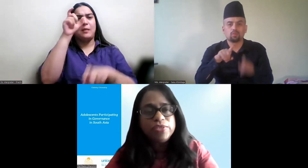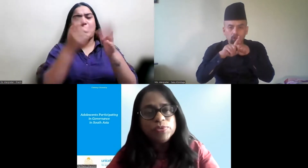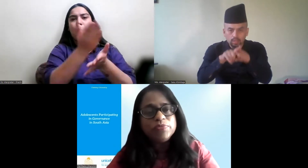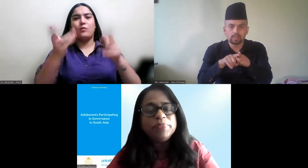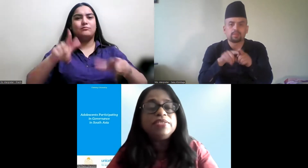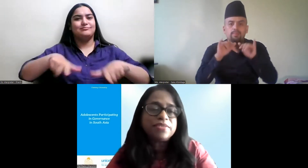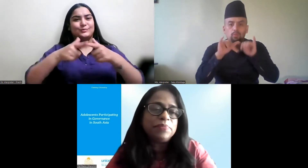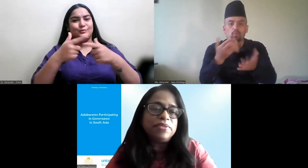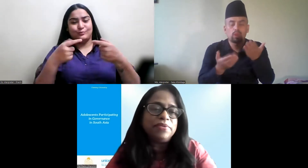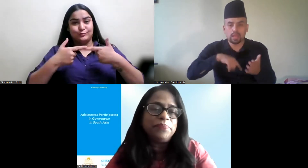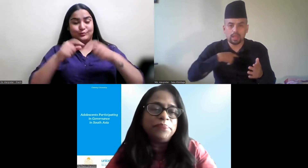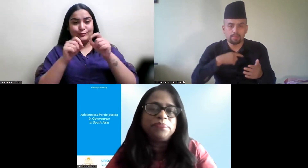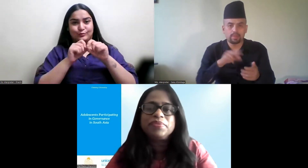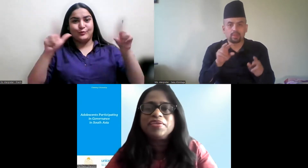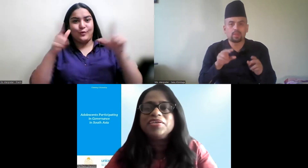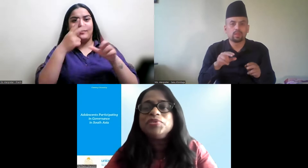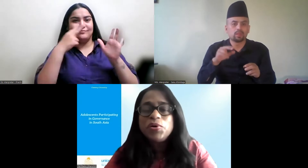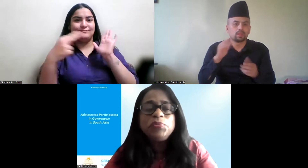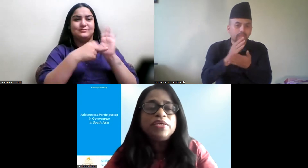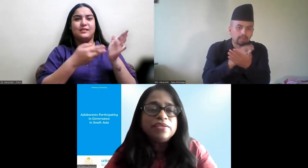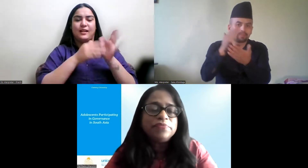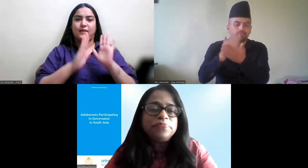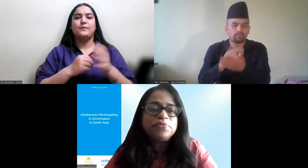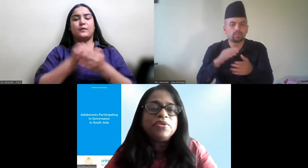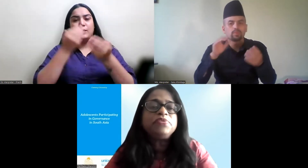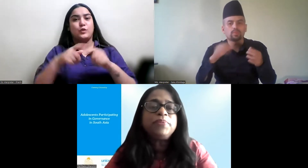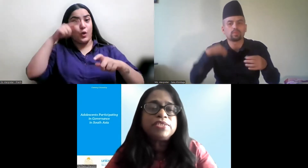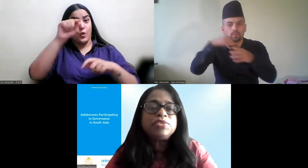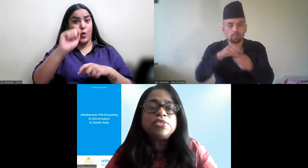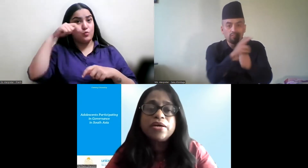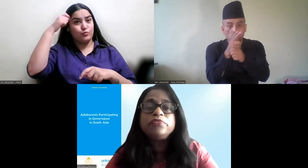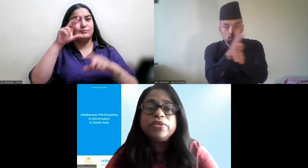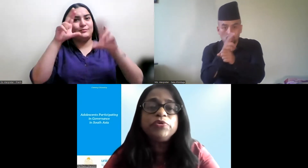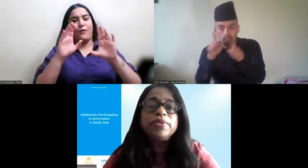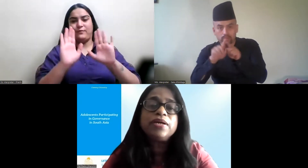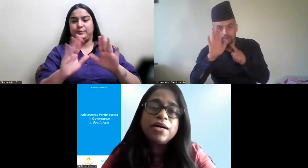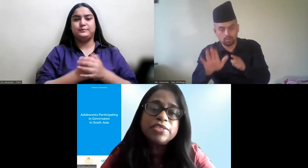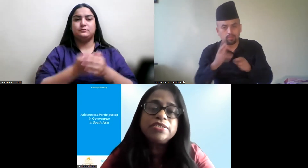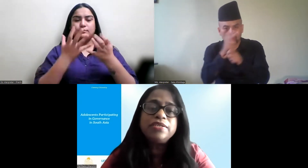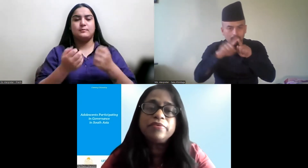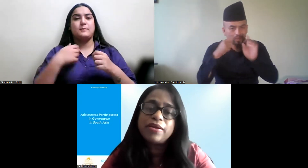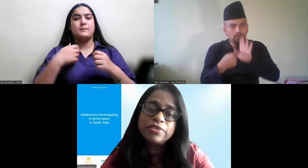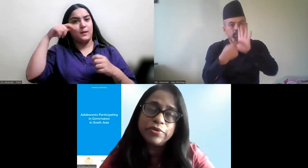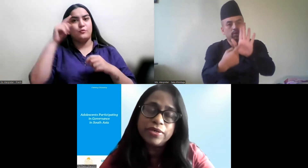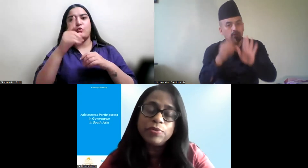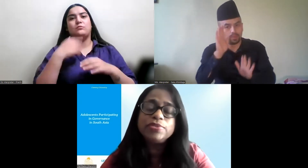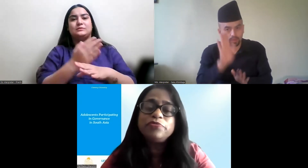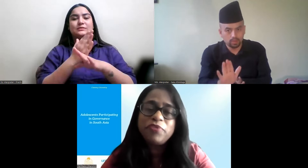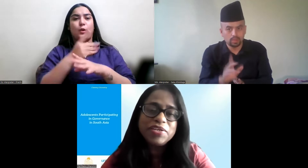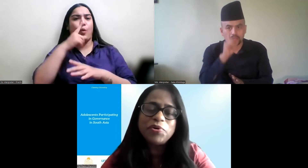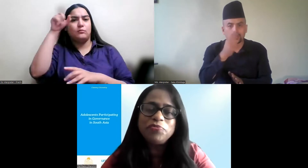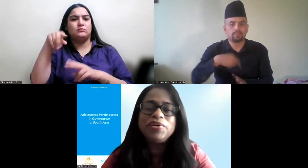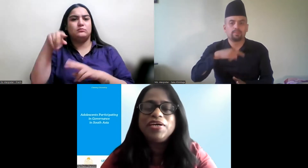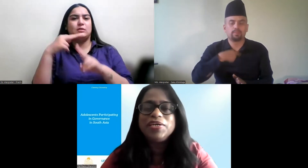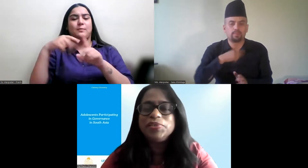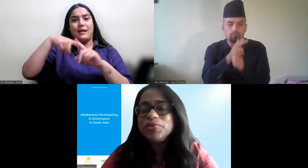your videos will be disabled. So now to begin, we have the pleasure to share a video by Kajal Ralagonka, who is a